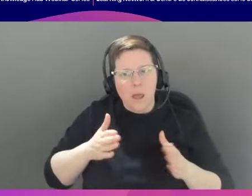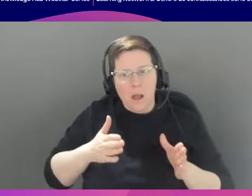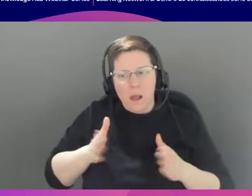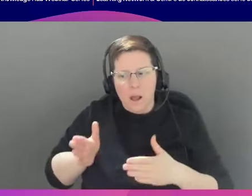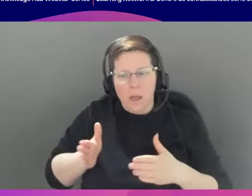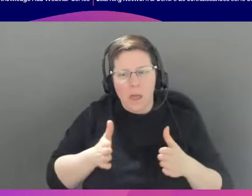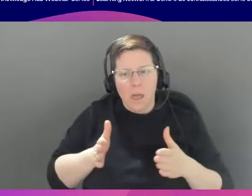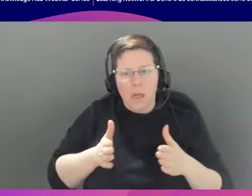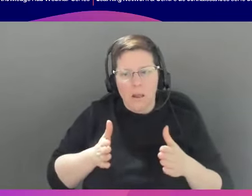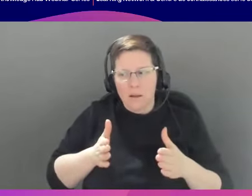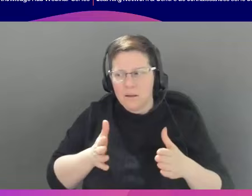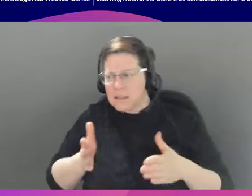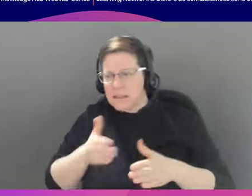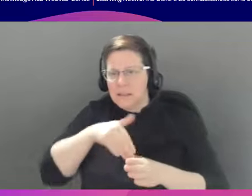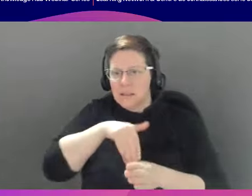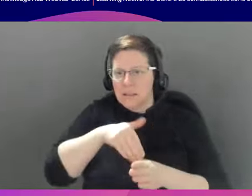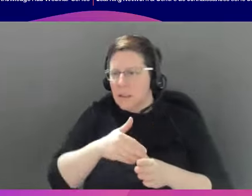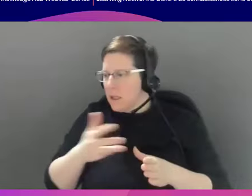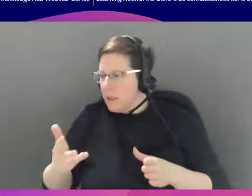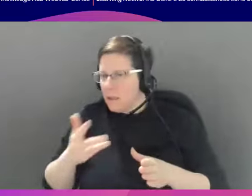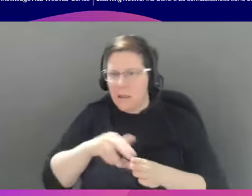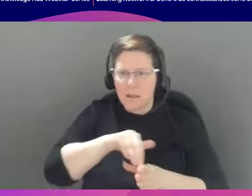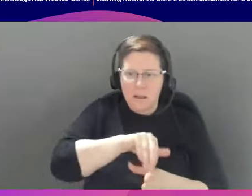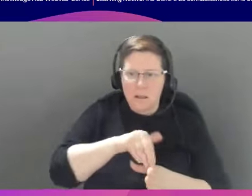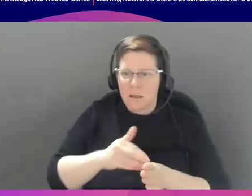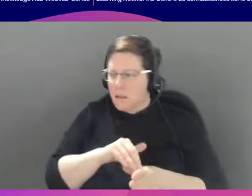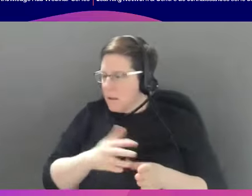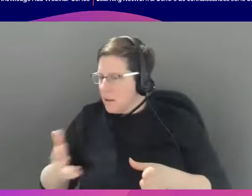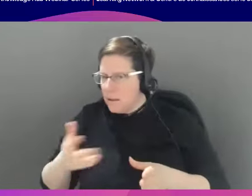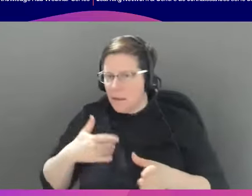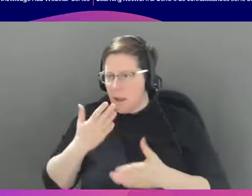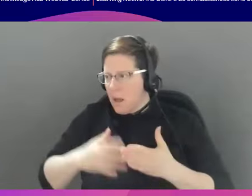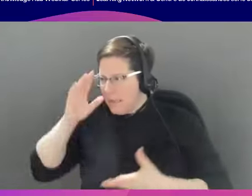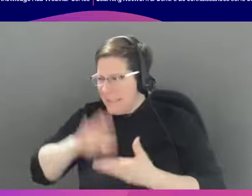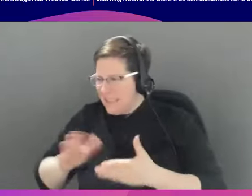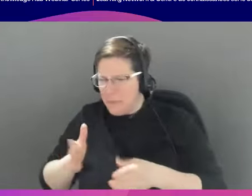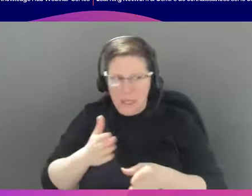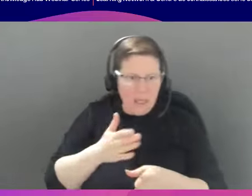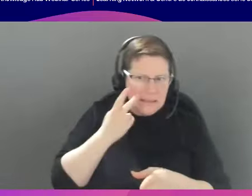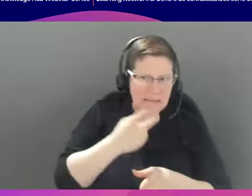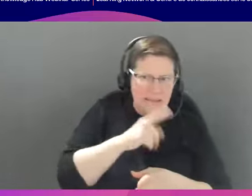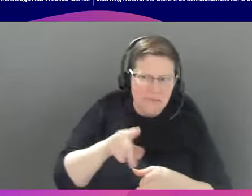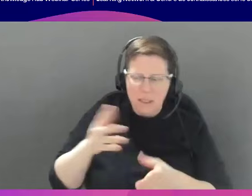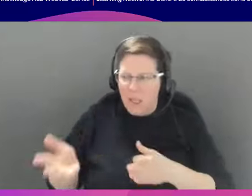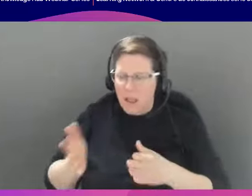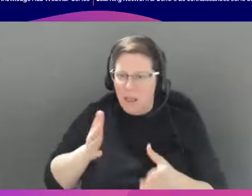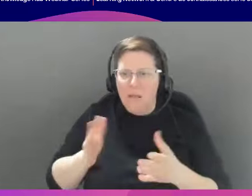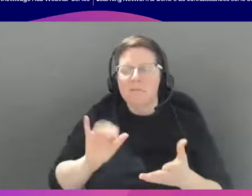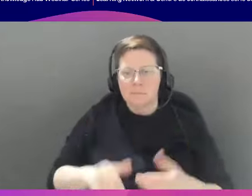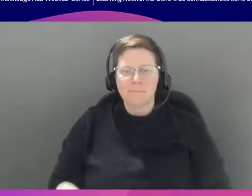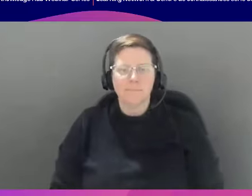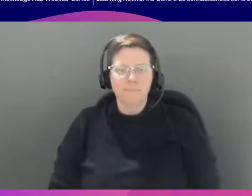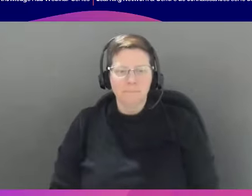either. Almost as if they have 1 foot in and 1 foot out of inceldom.